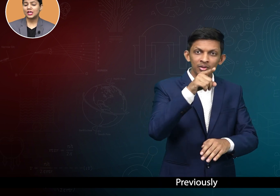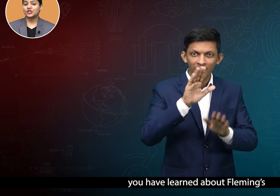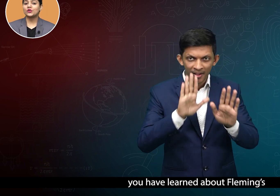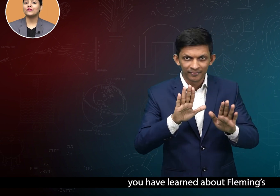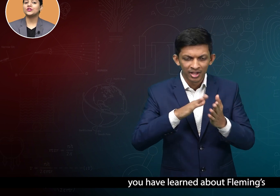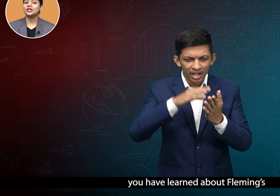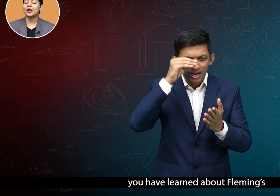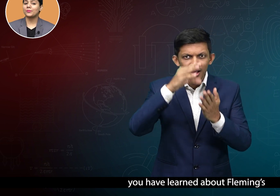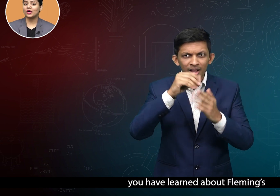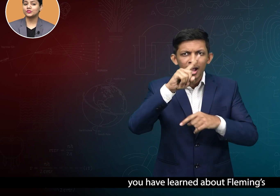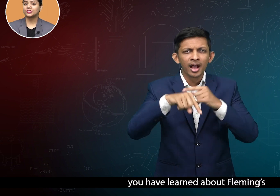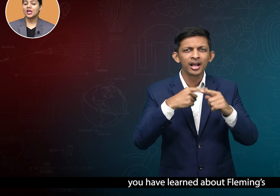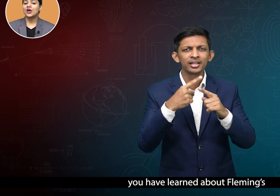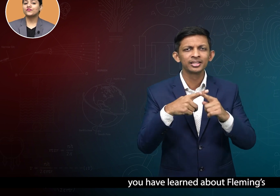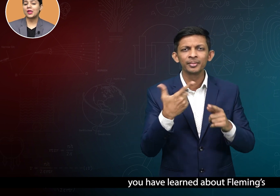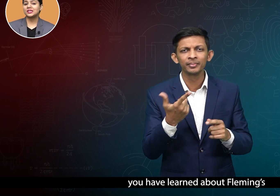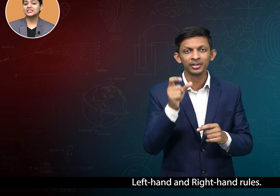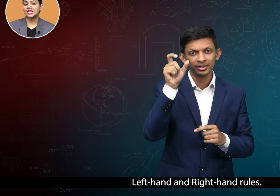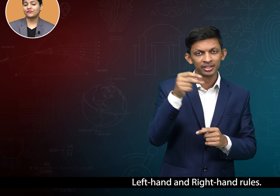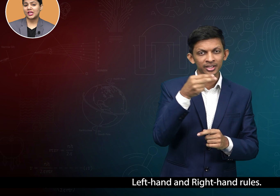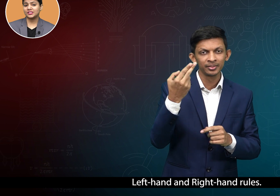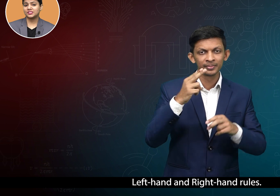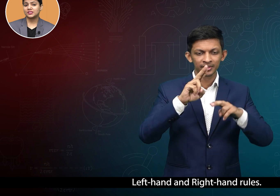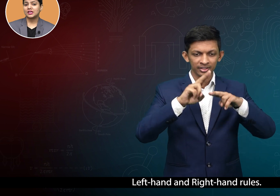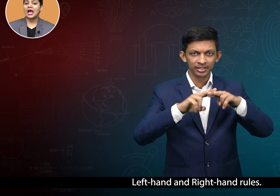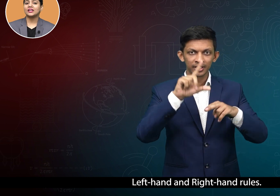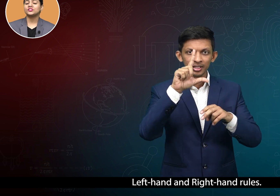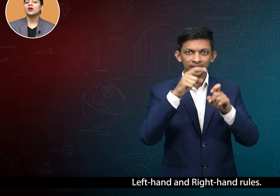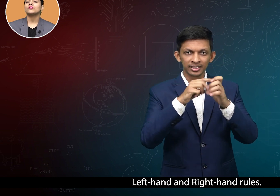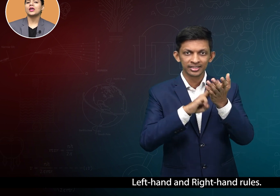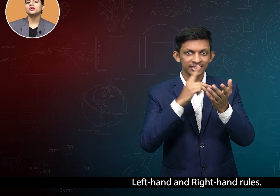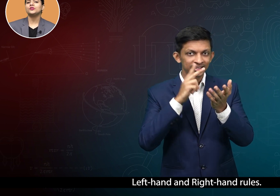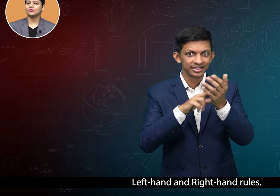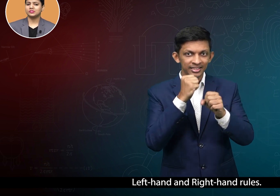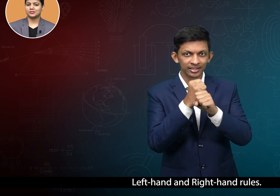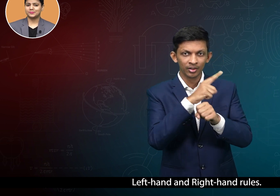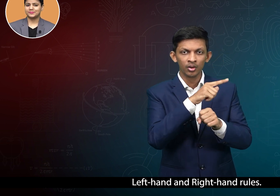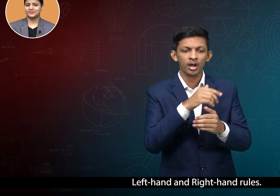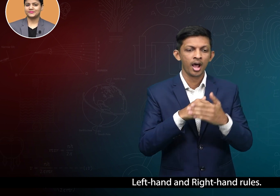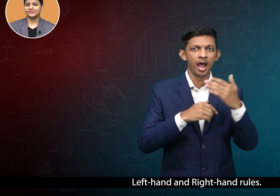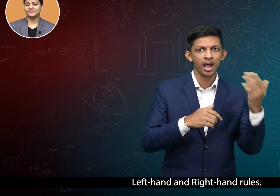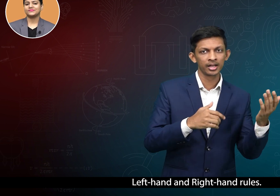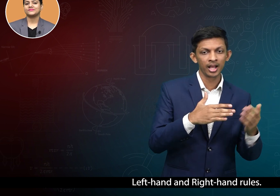Previously, you have learned about Fleming's left hand and right hand rules.